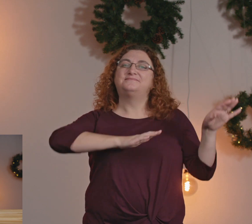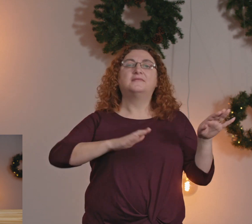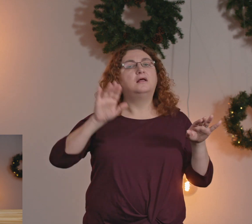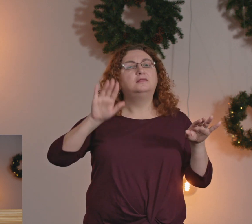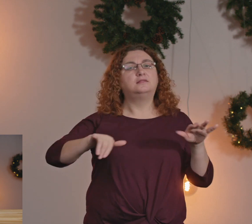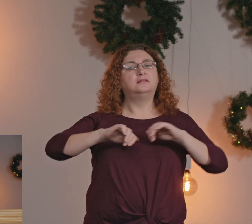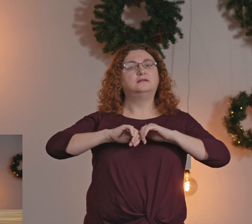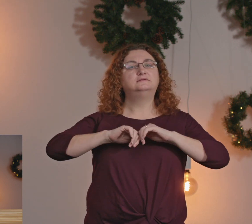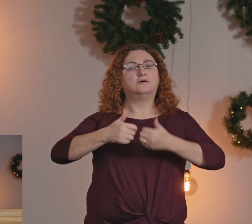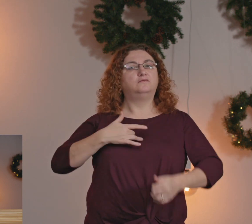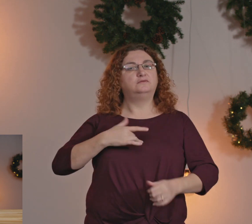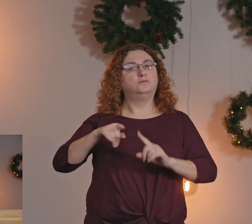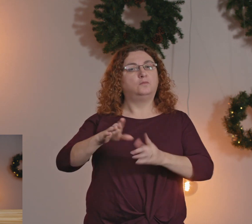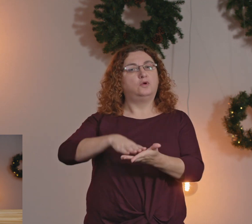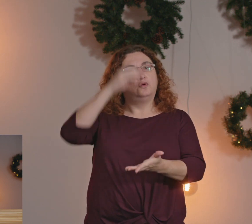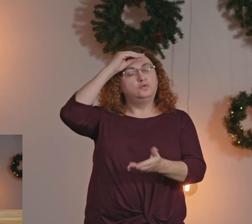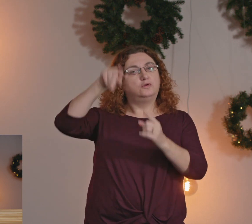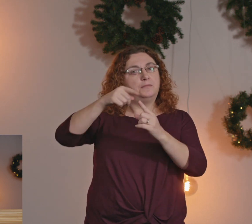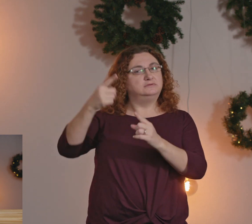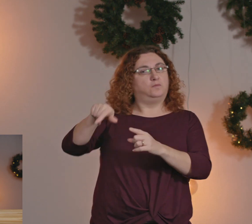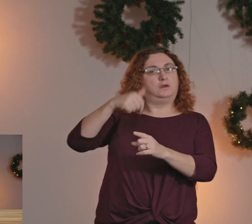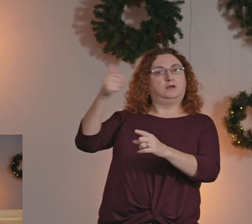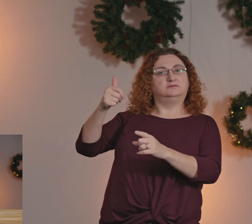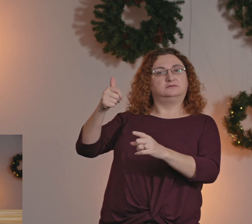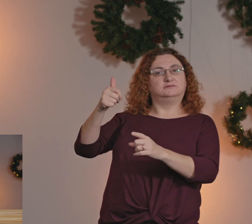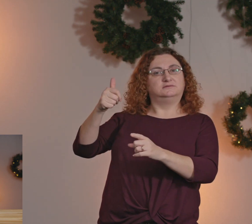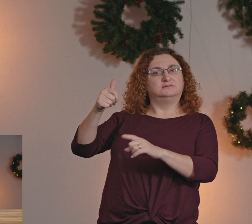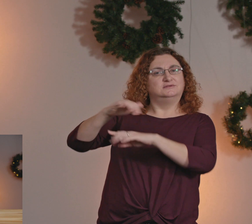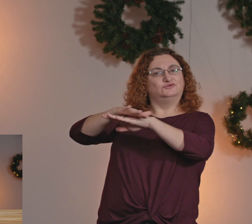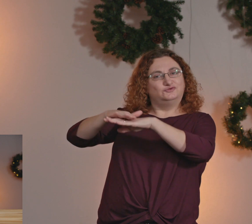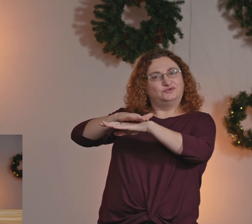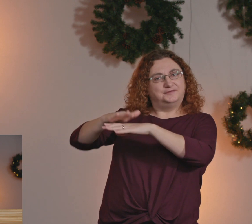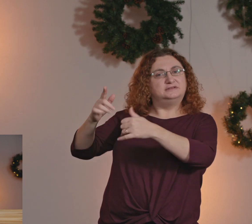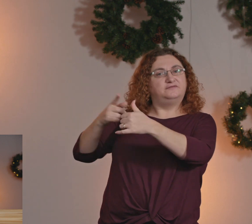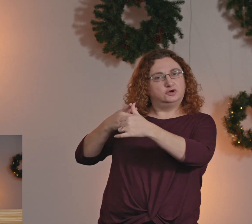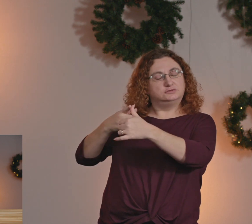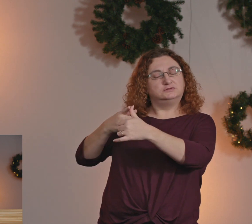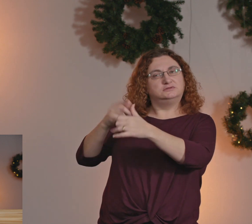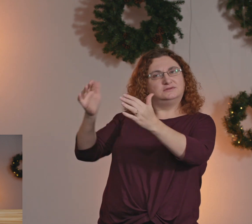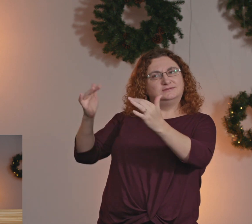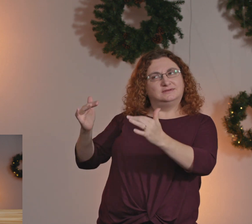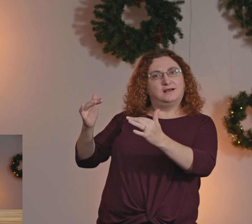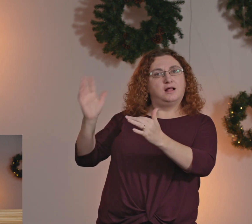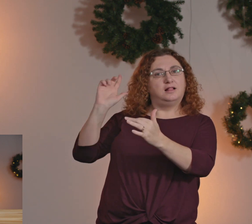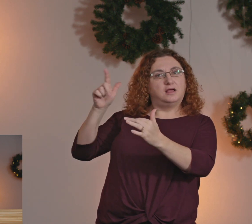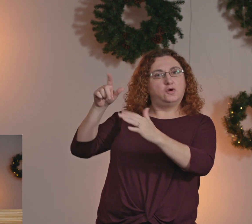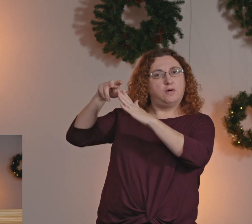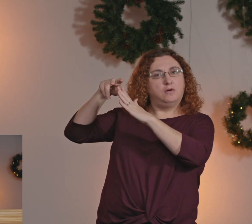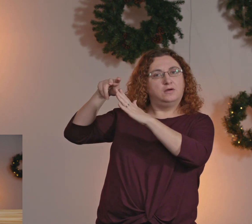when we learn about another person's character. We really only get to know them when we have experience with them, and our experience with